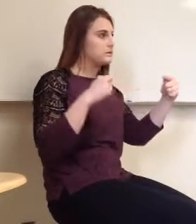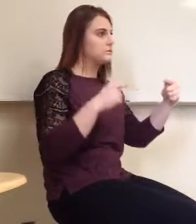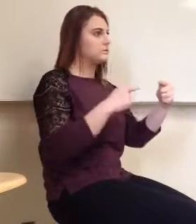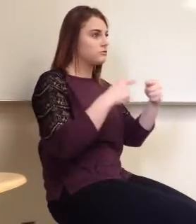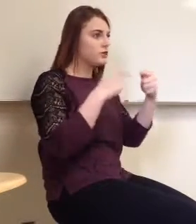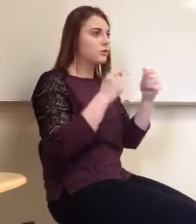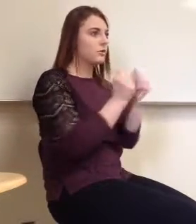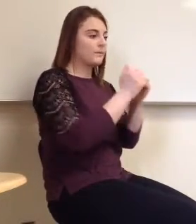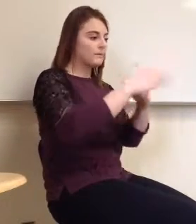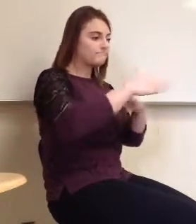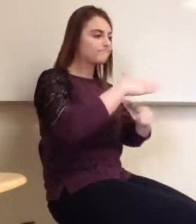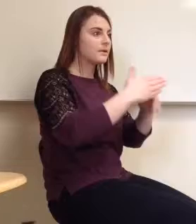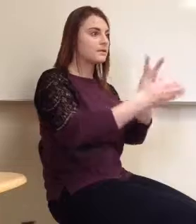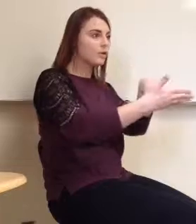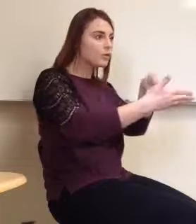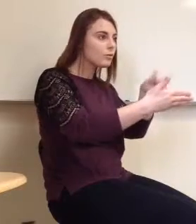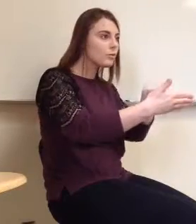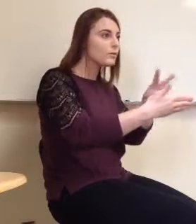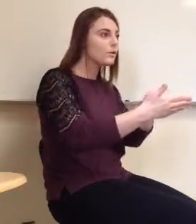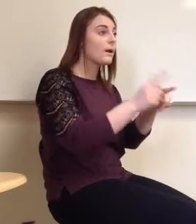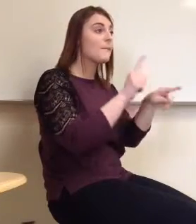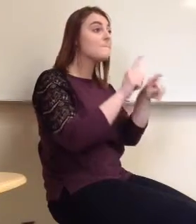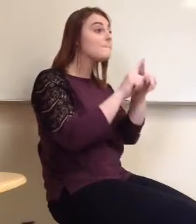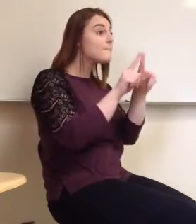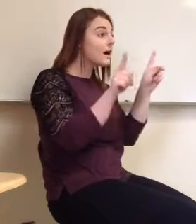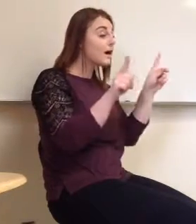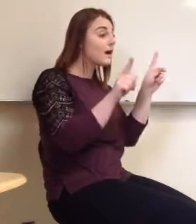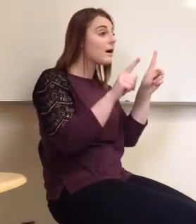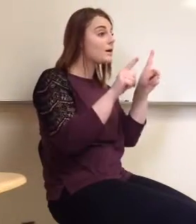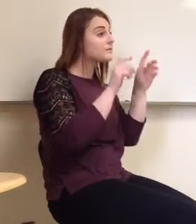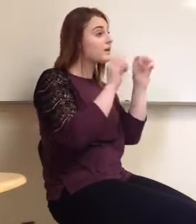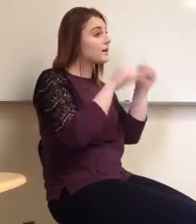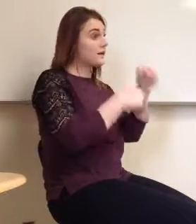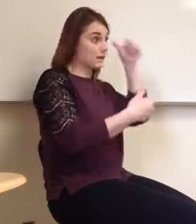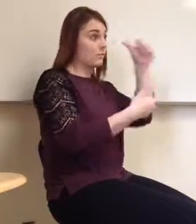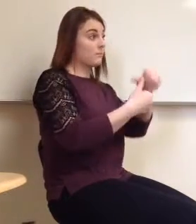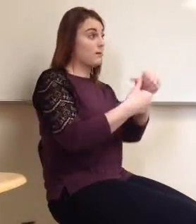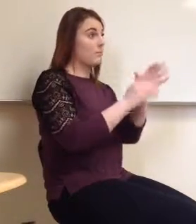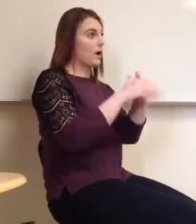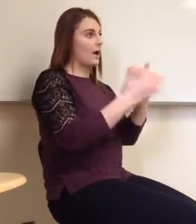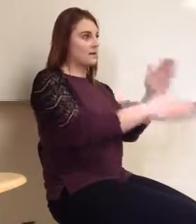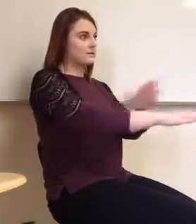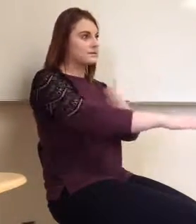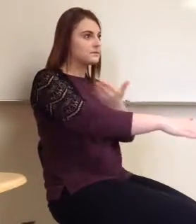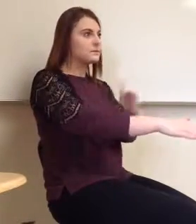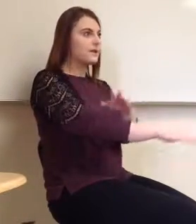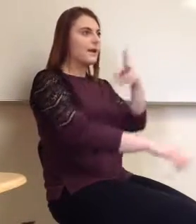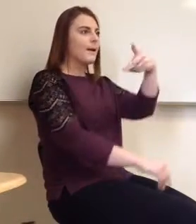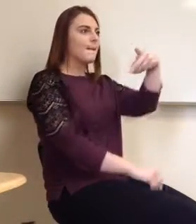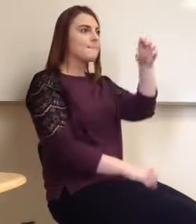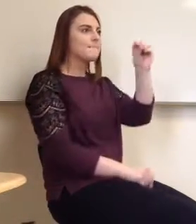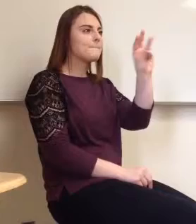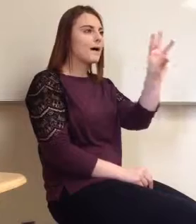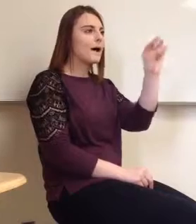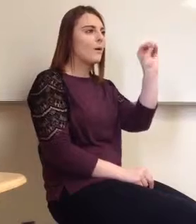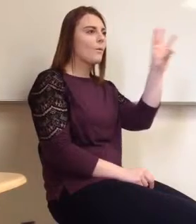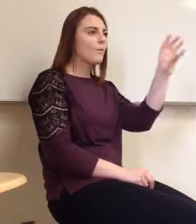remember how to sing a dozen powwow songs. So they could remember, they could